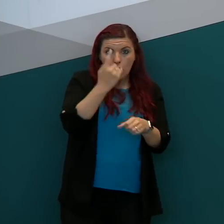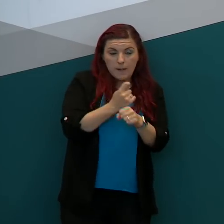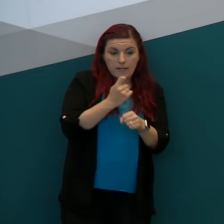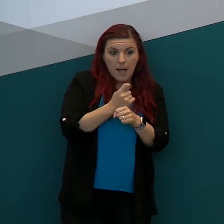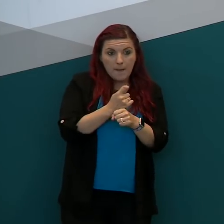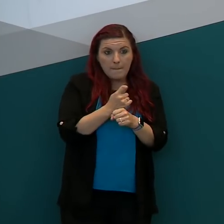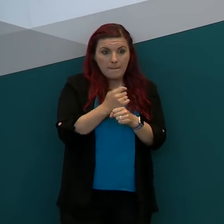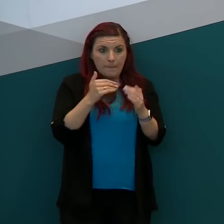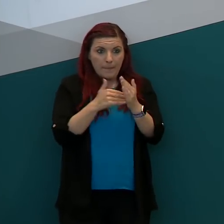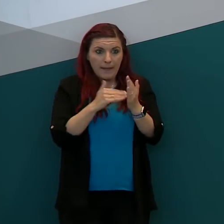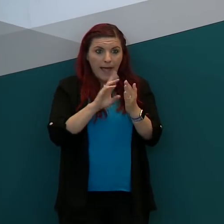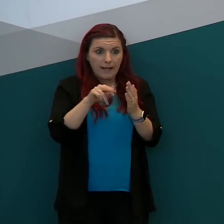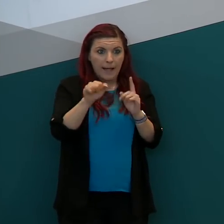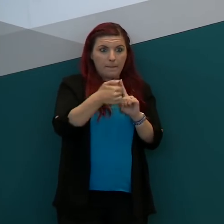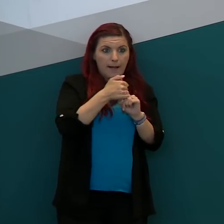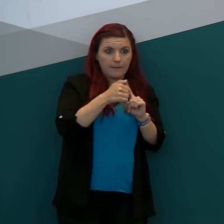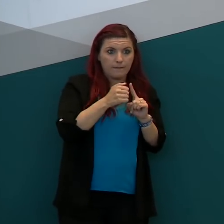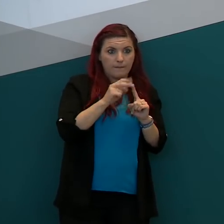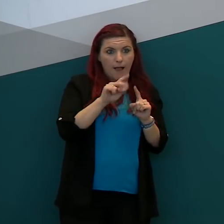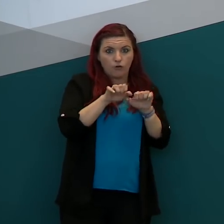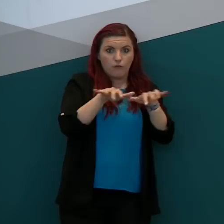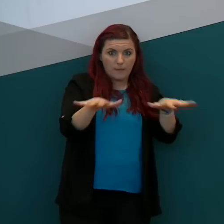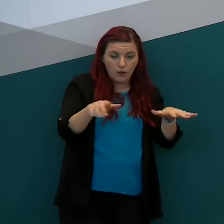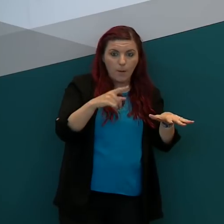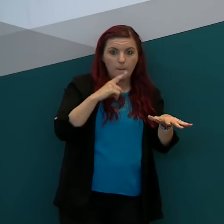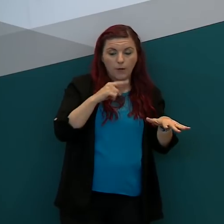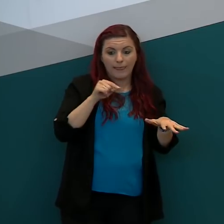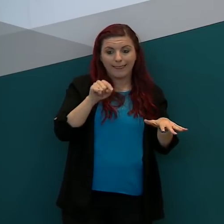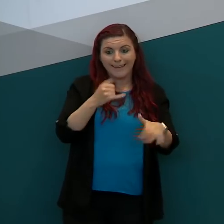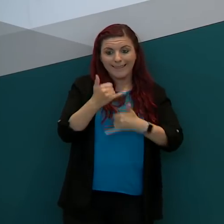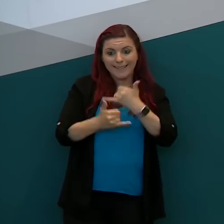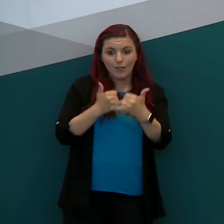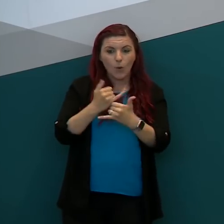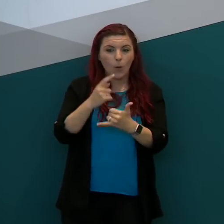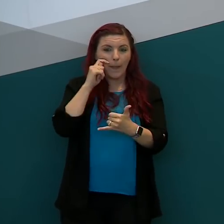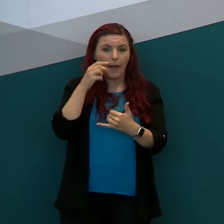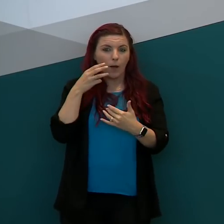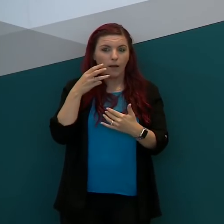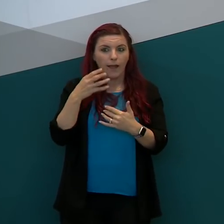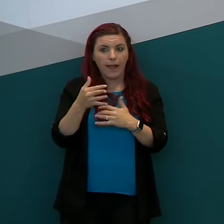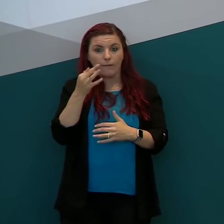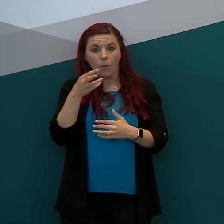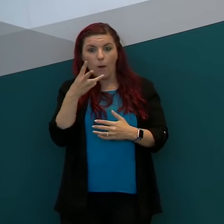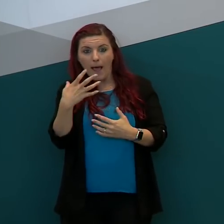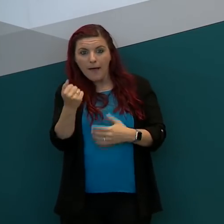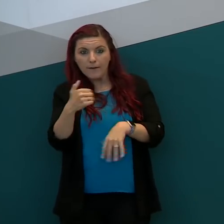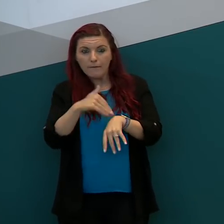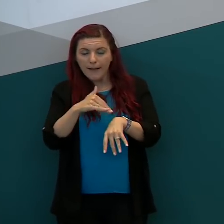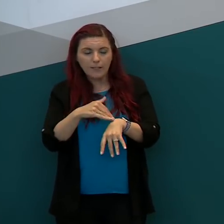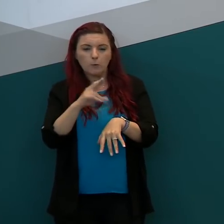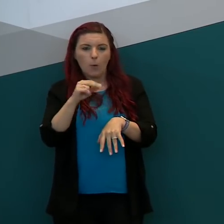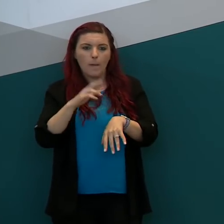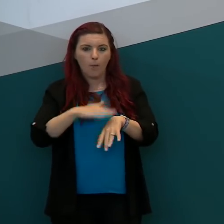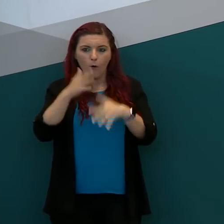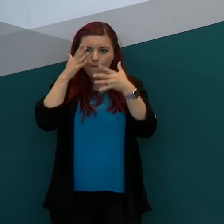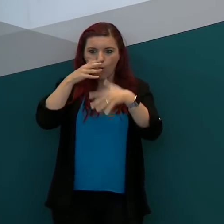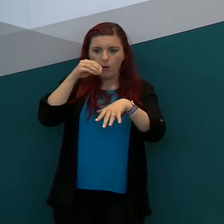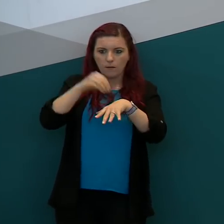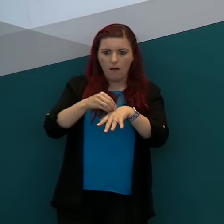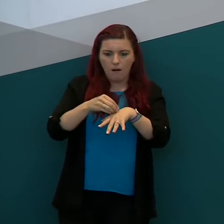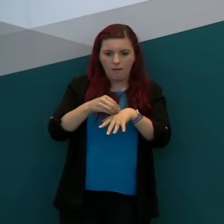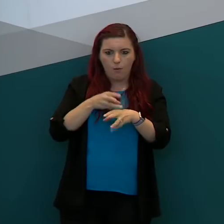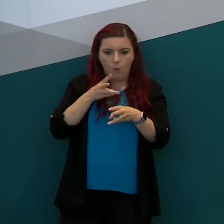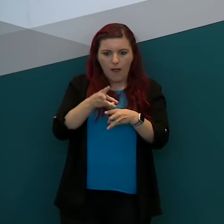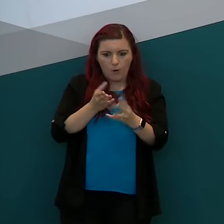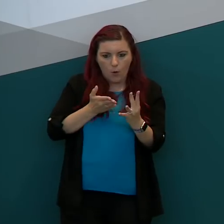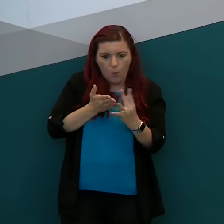viral transmission. It might have some effect, but actually the thing that's going to have an effect or otherwise will be the extent to which, as we step our way through the easing